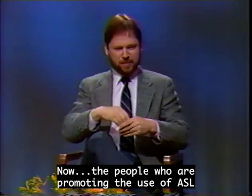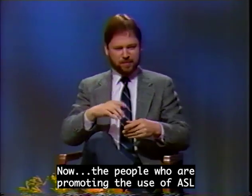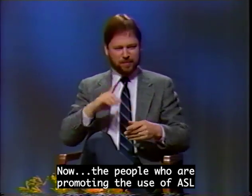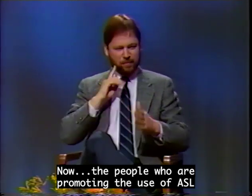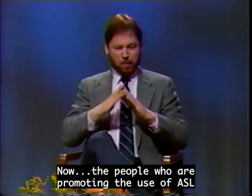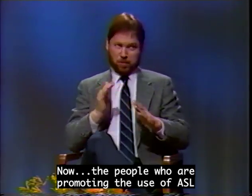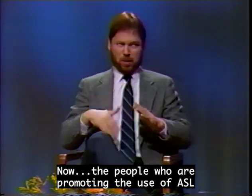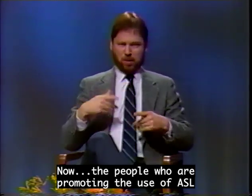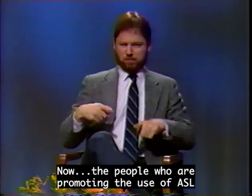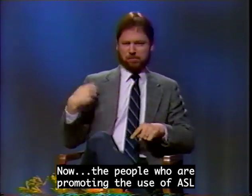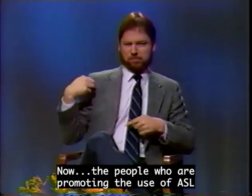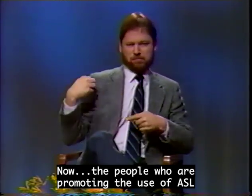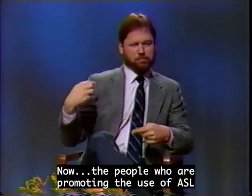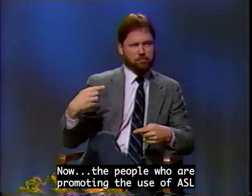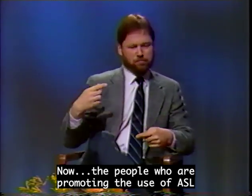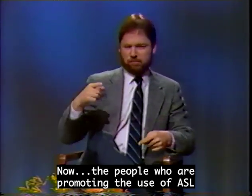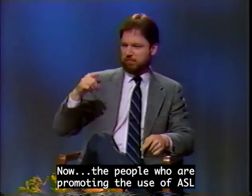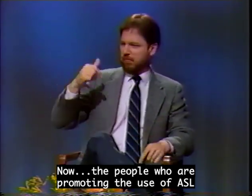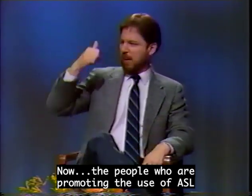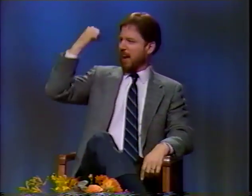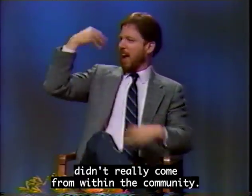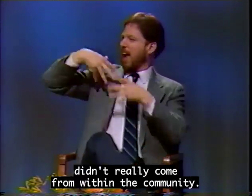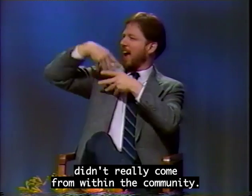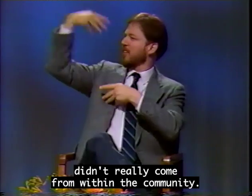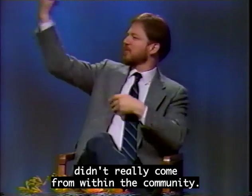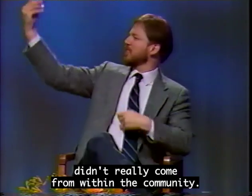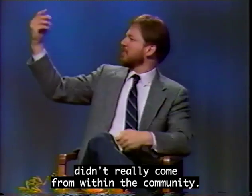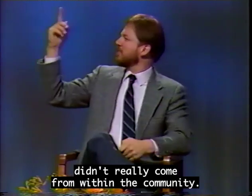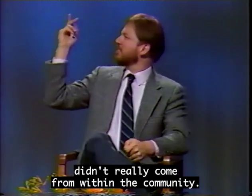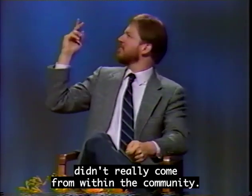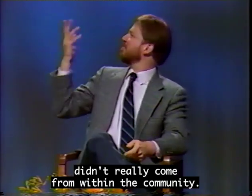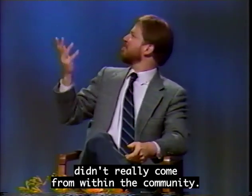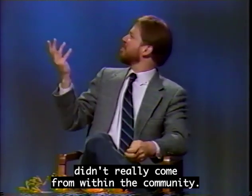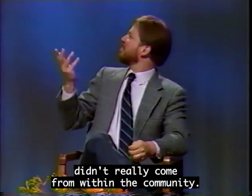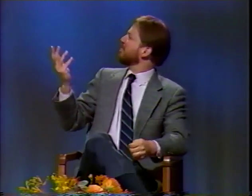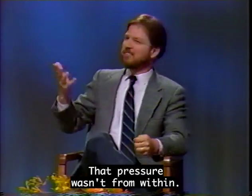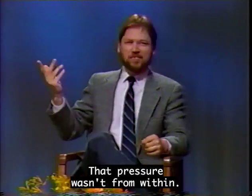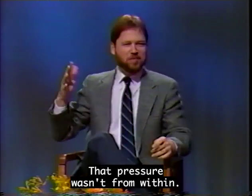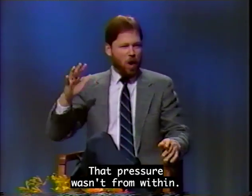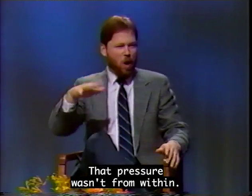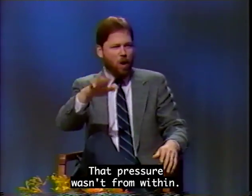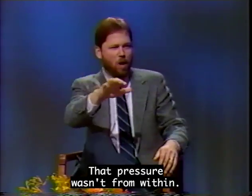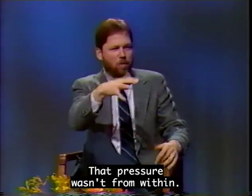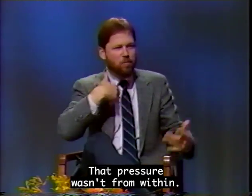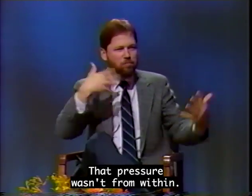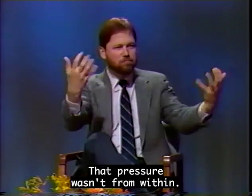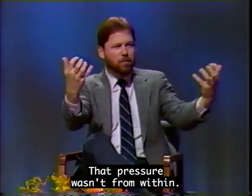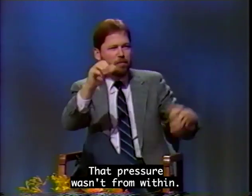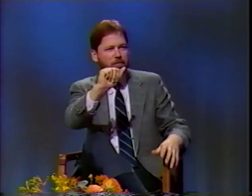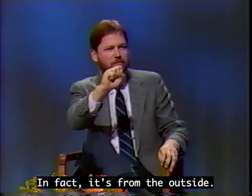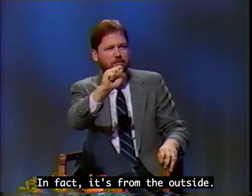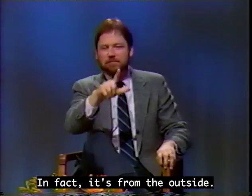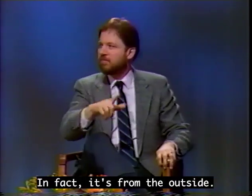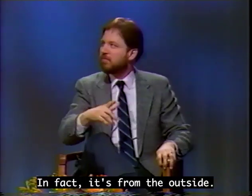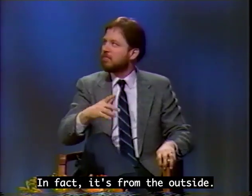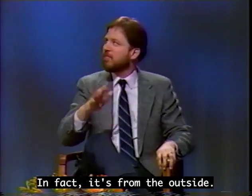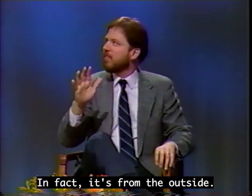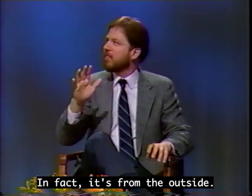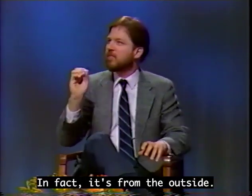the people who are promoting the use of ASL didn't really come from within the community. That pressure wasn't from within. In fact, it's from